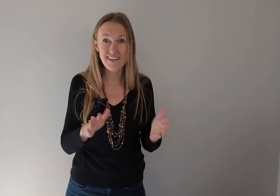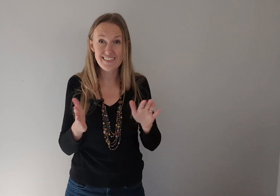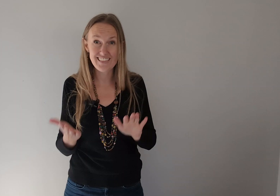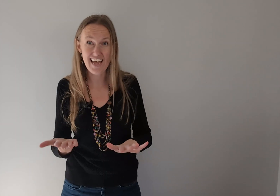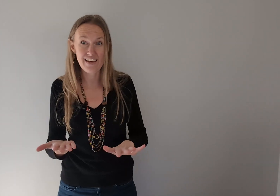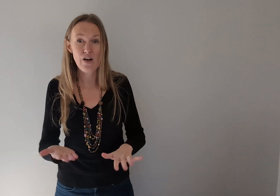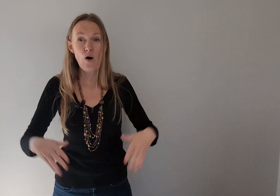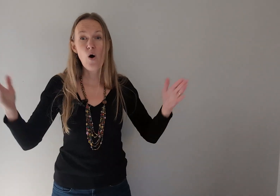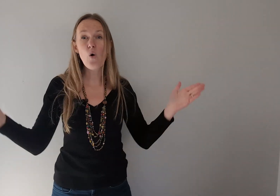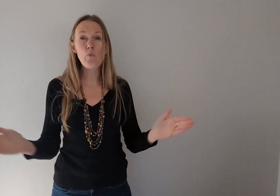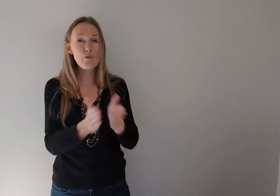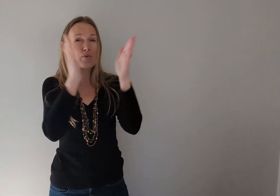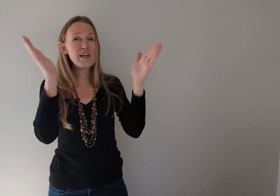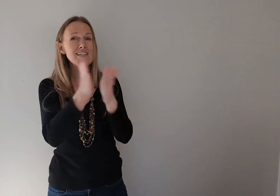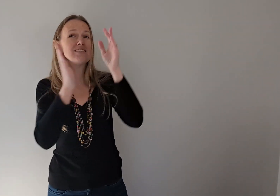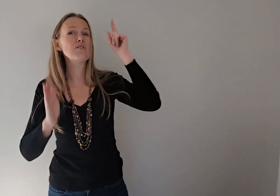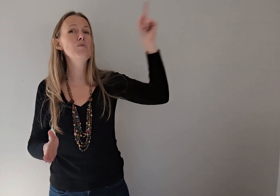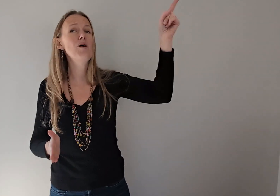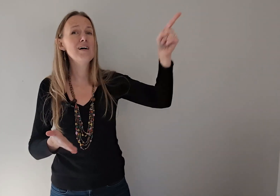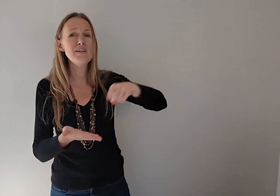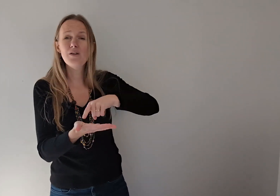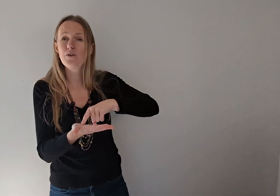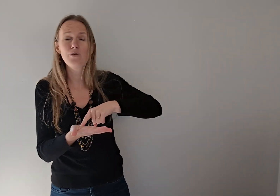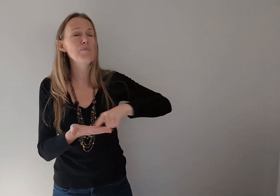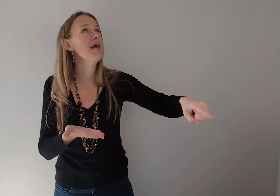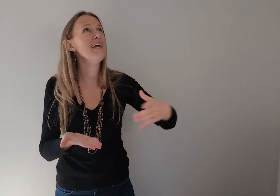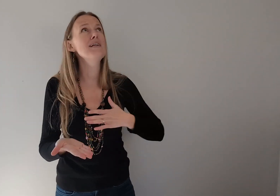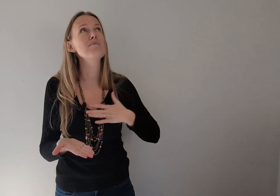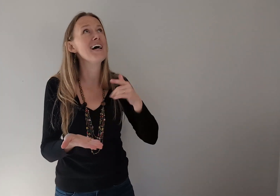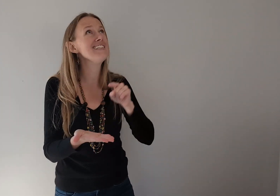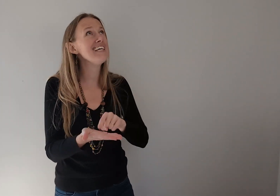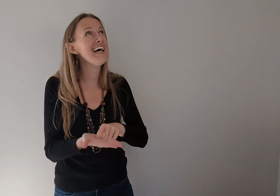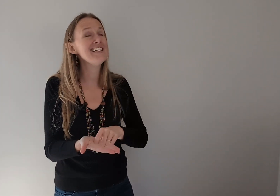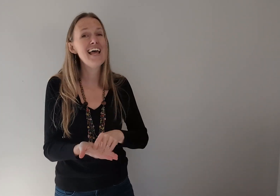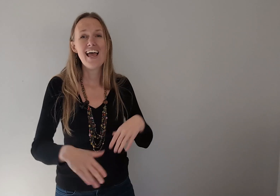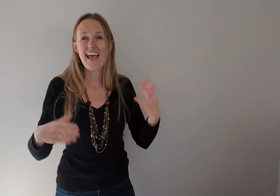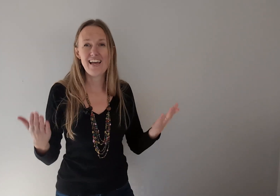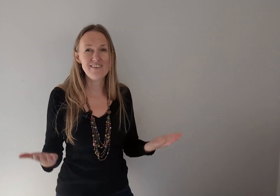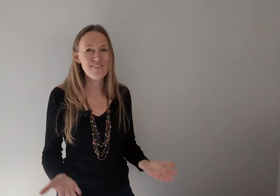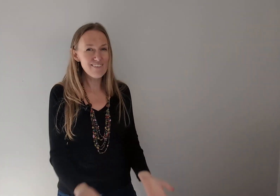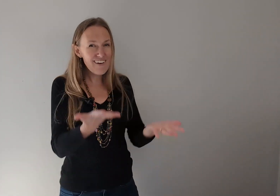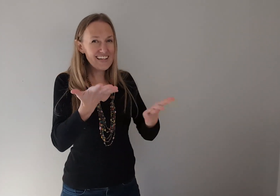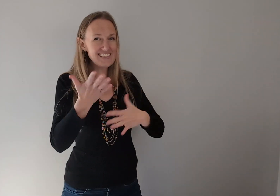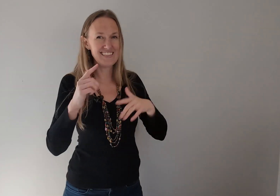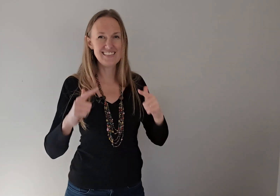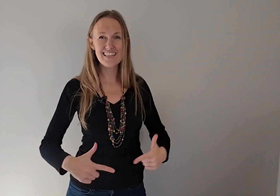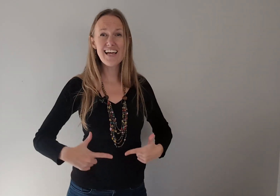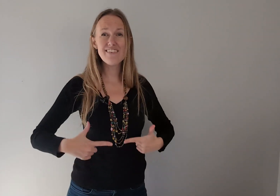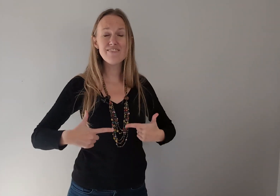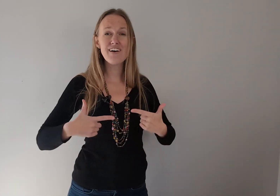the dead. Oh, praise the one who paid my debt and raised this life